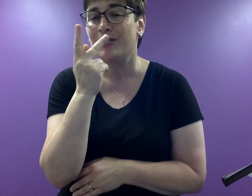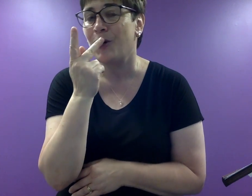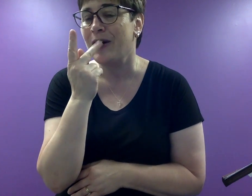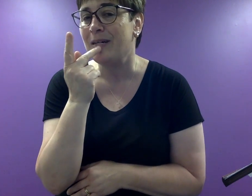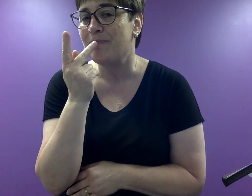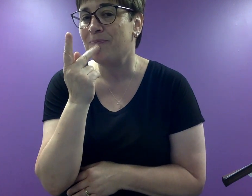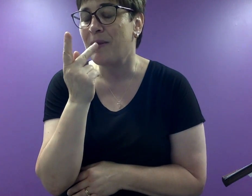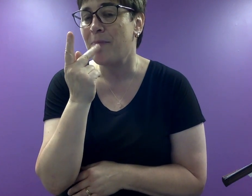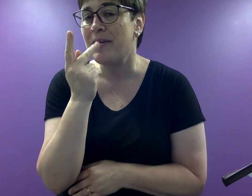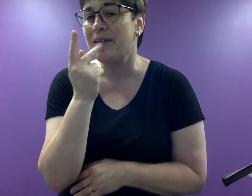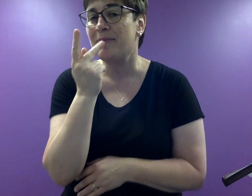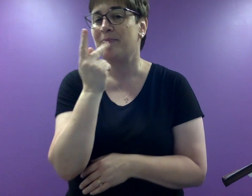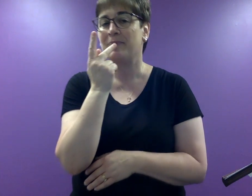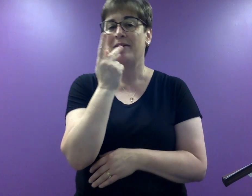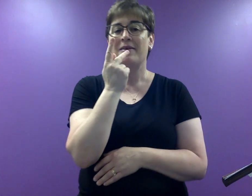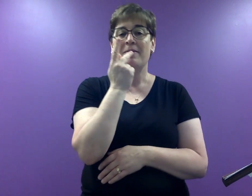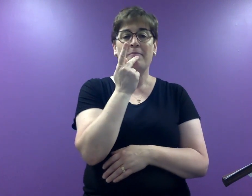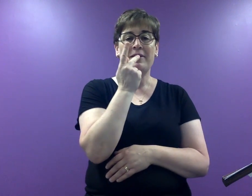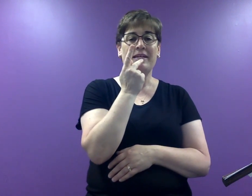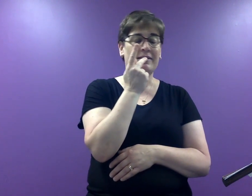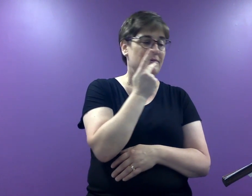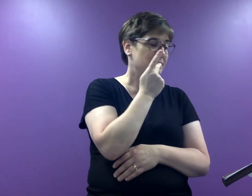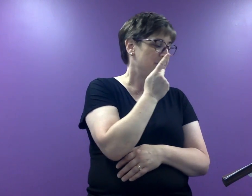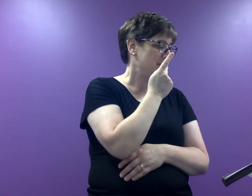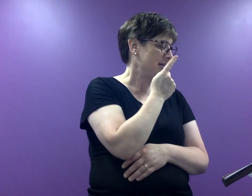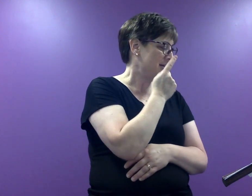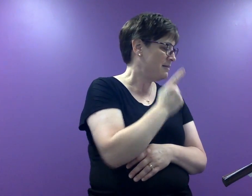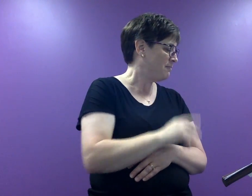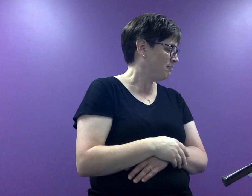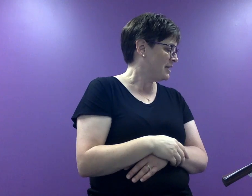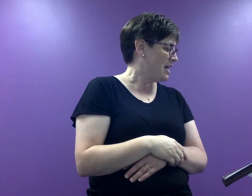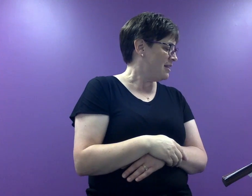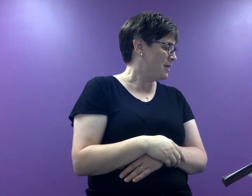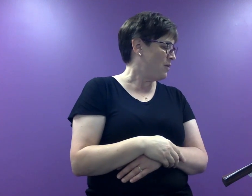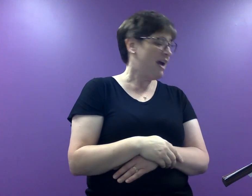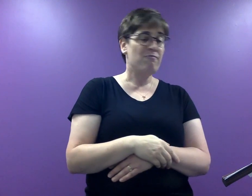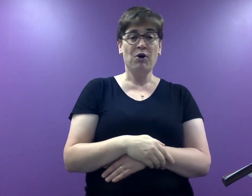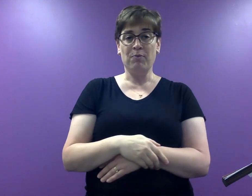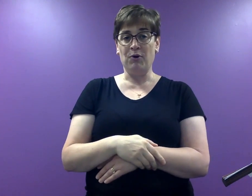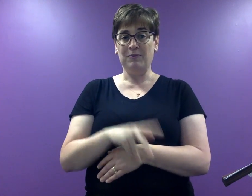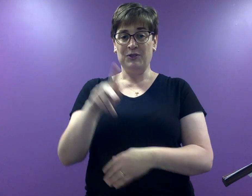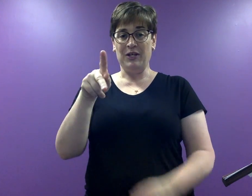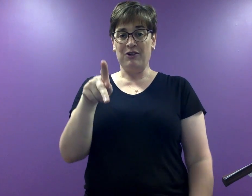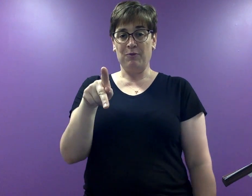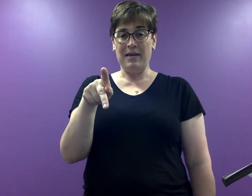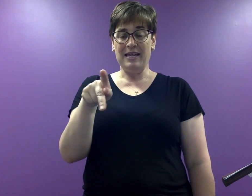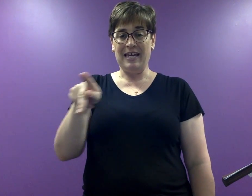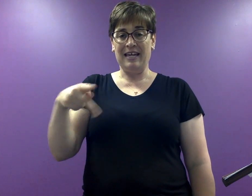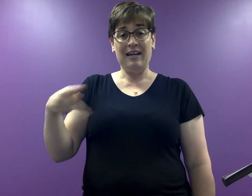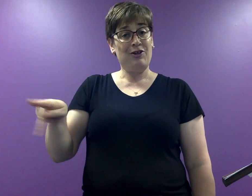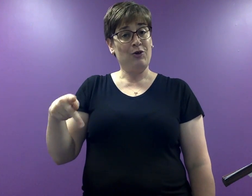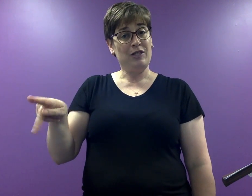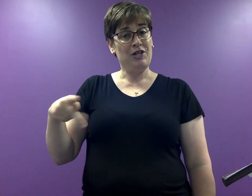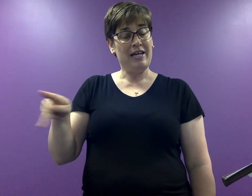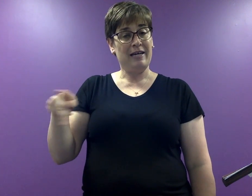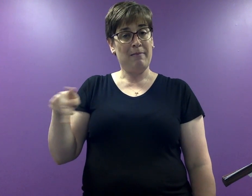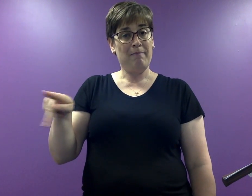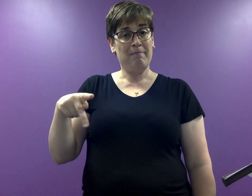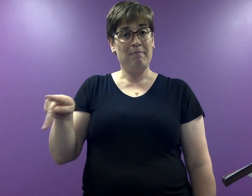Sorry. Pink. Pink. Pink. Then we have purple. So you got your P again, and you're going to shake it.